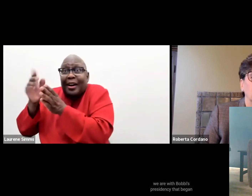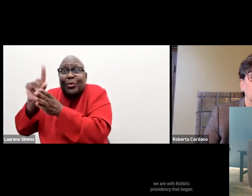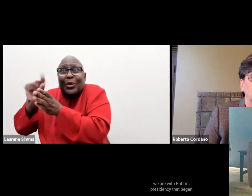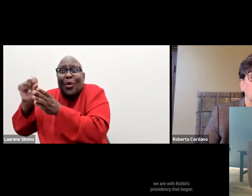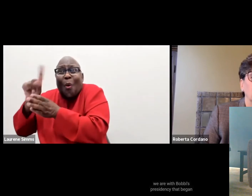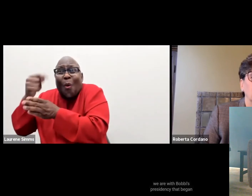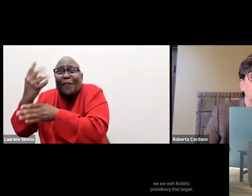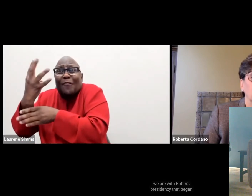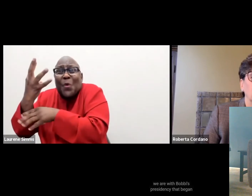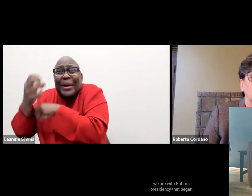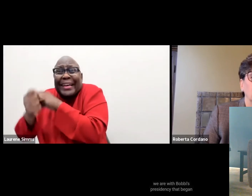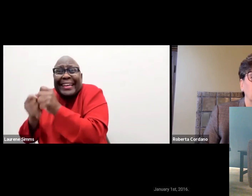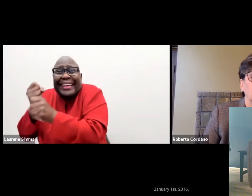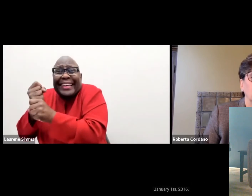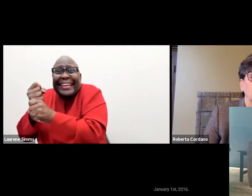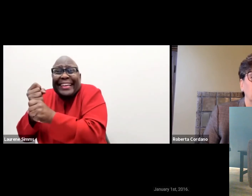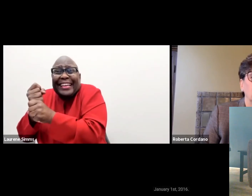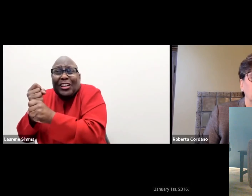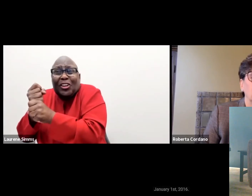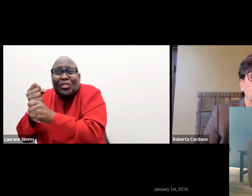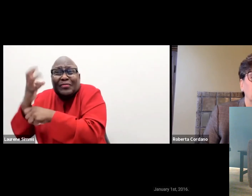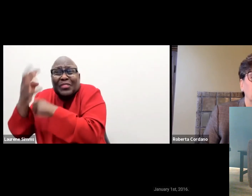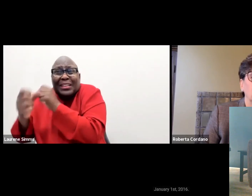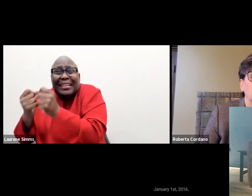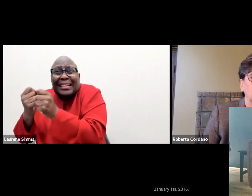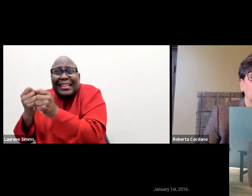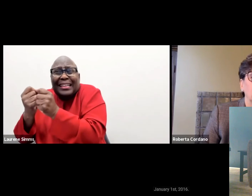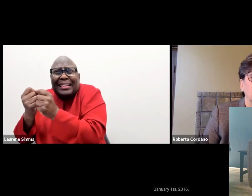We are here with the Bobby's